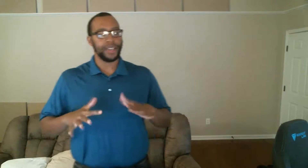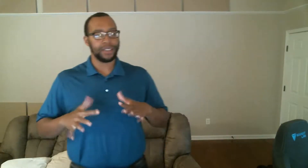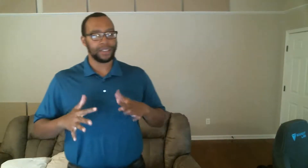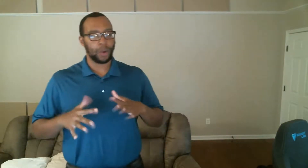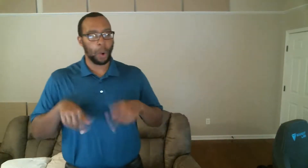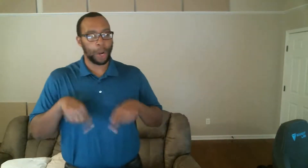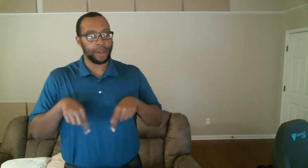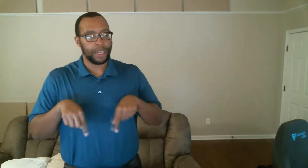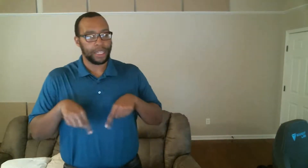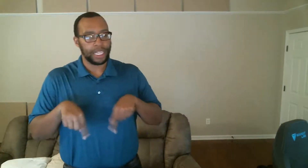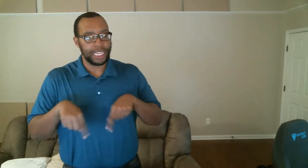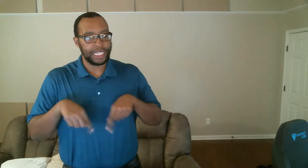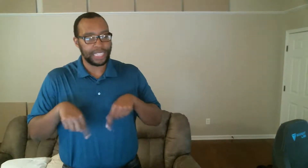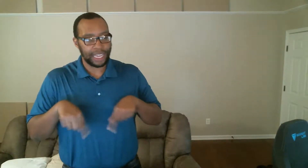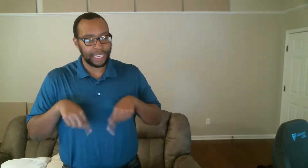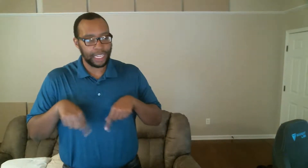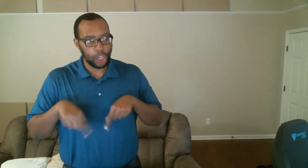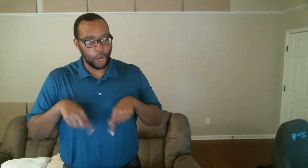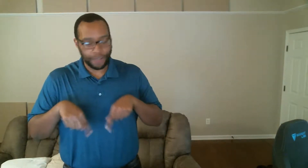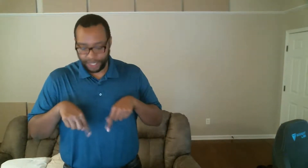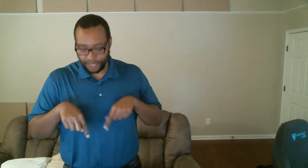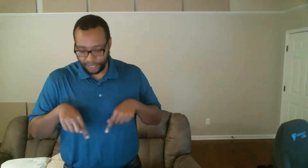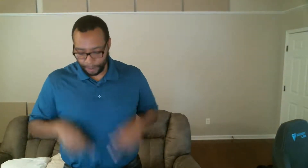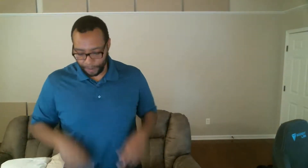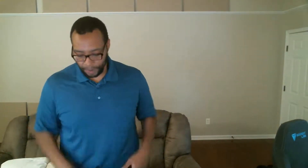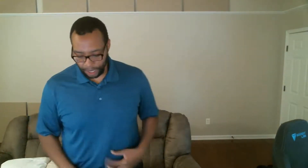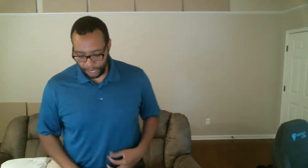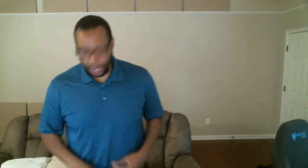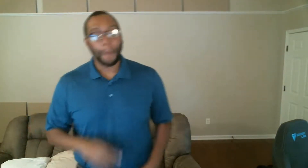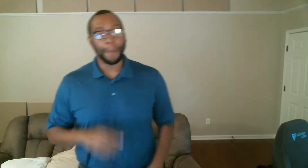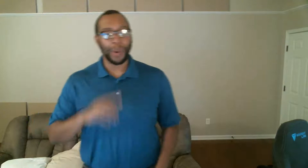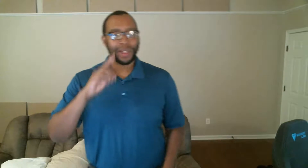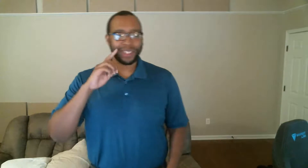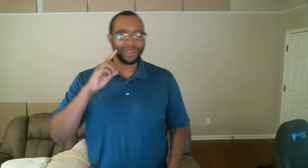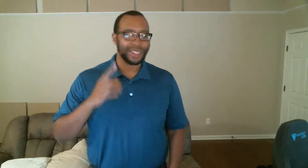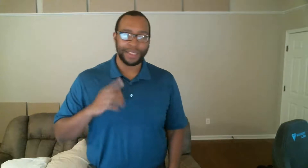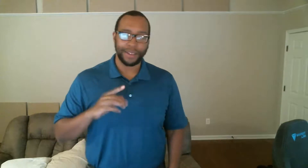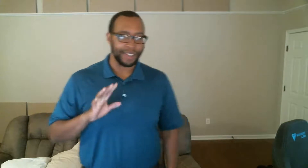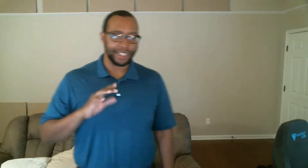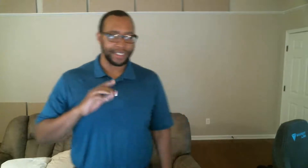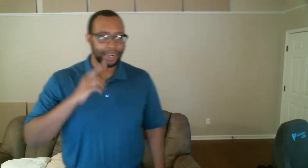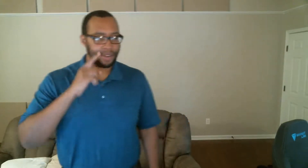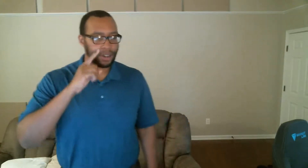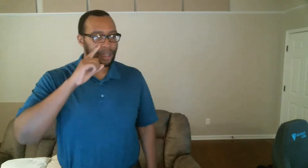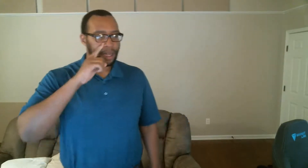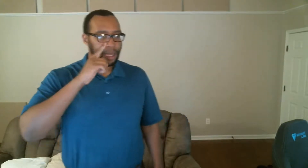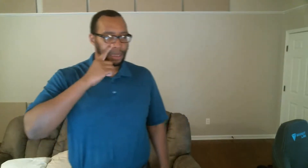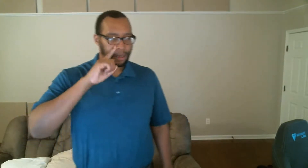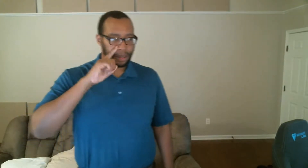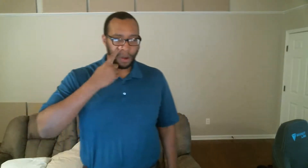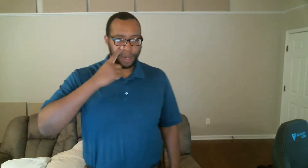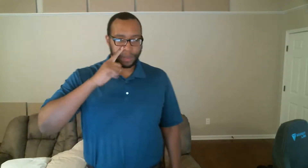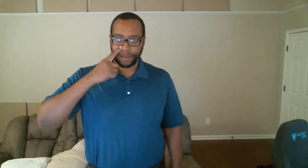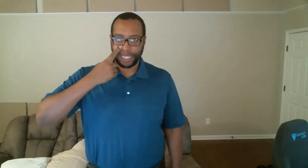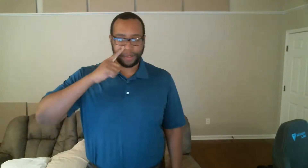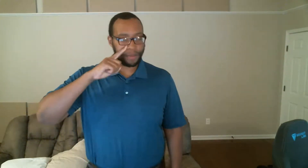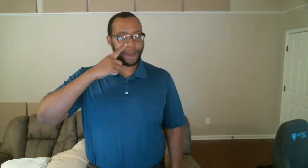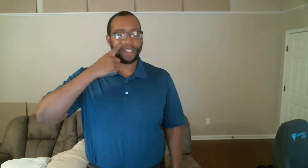nervous or the knees knocking, nervous. Bored, this one's the funniest sign ever. You going up there digging for buried